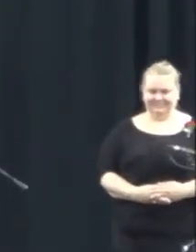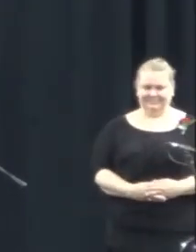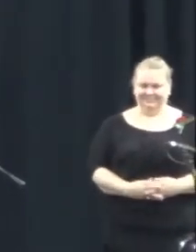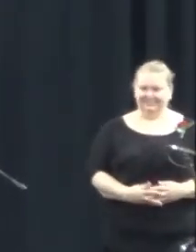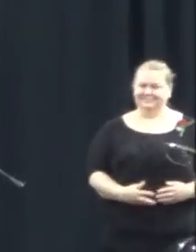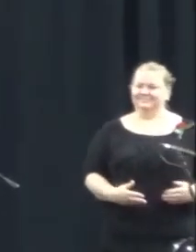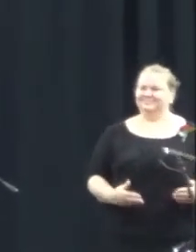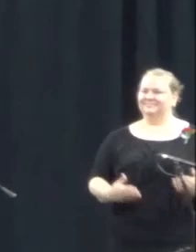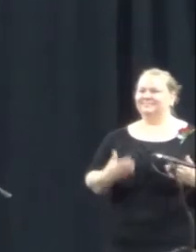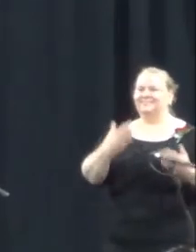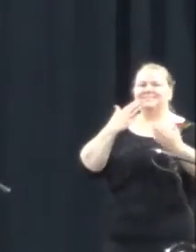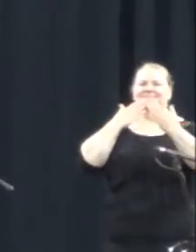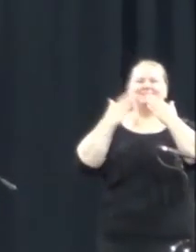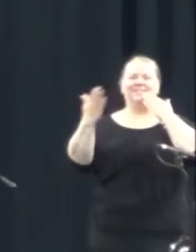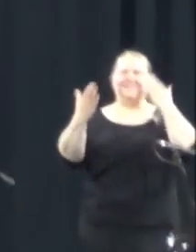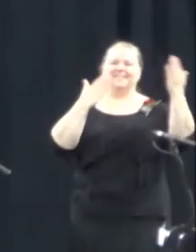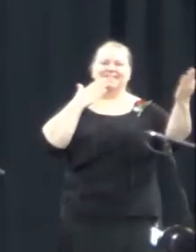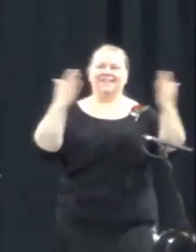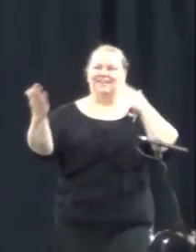Thank you, ladies and gentlemen.